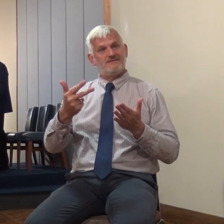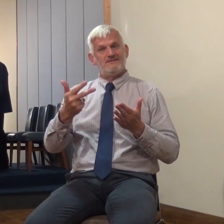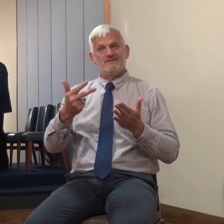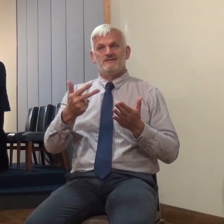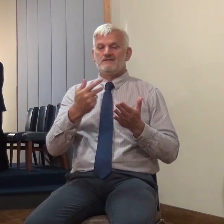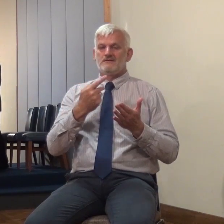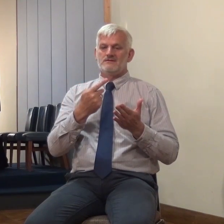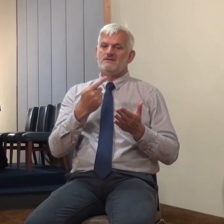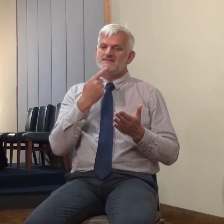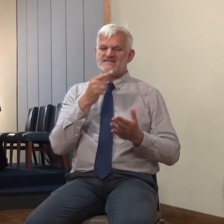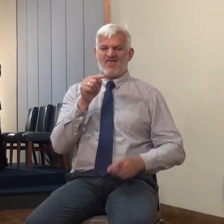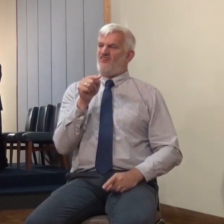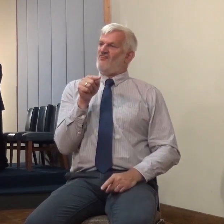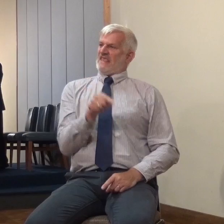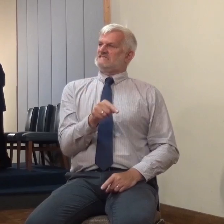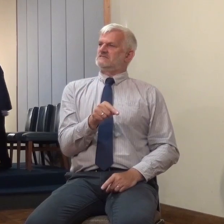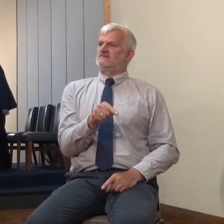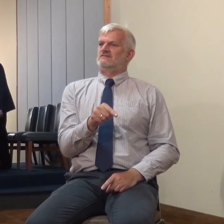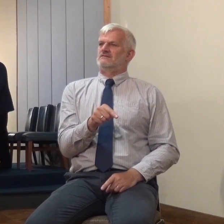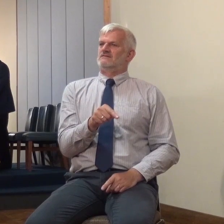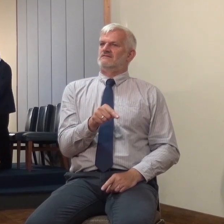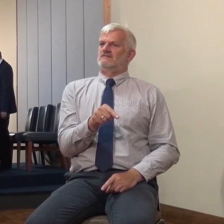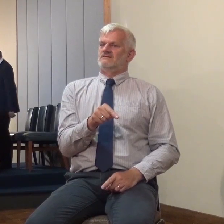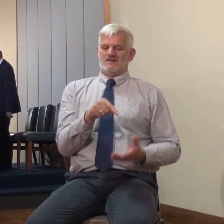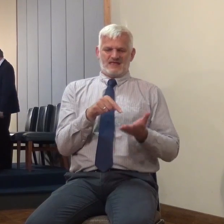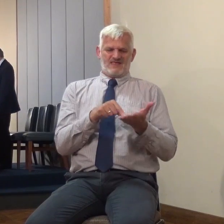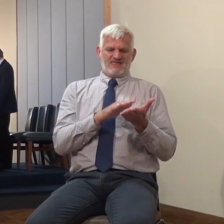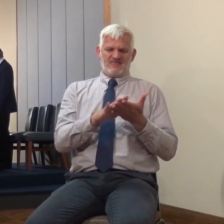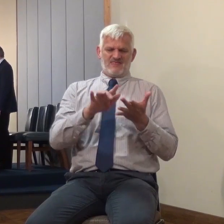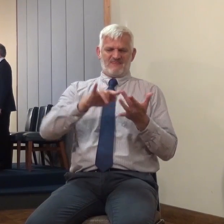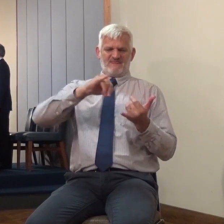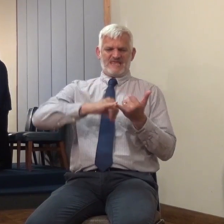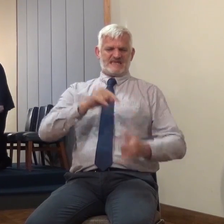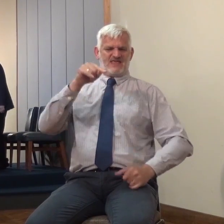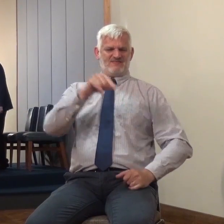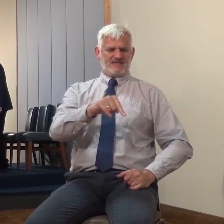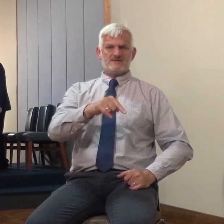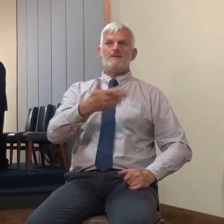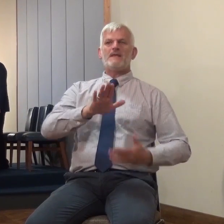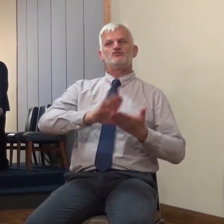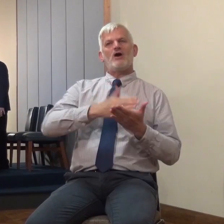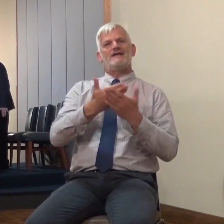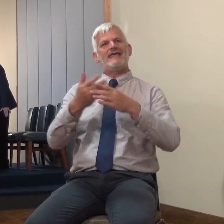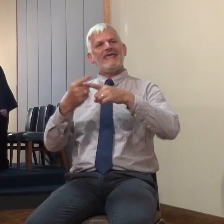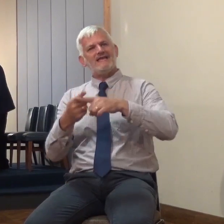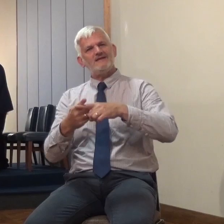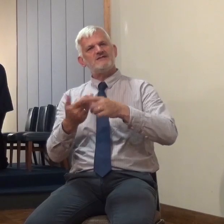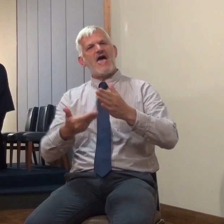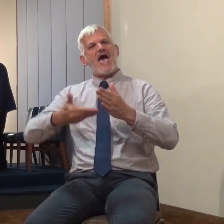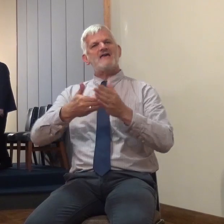word this, to which the translators have added thing. This